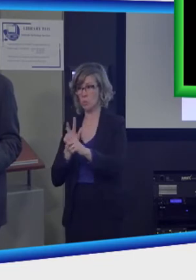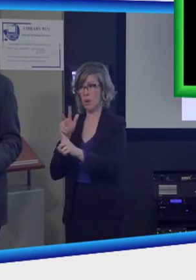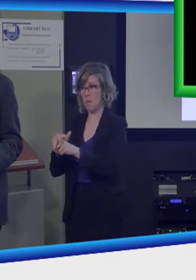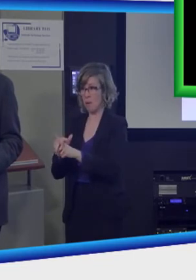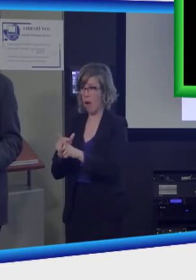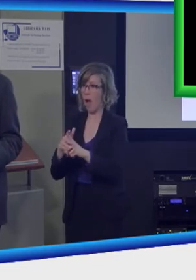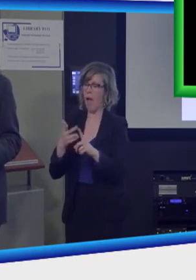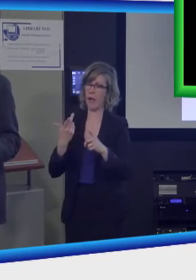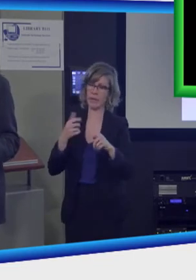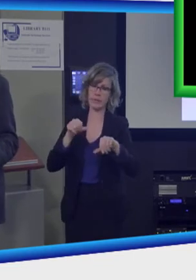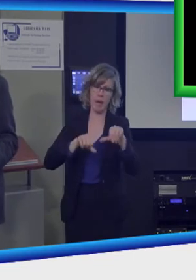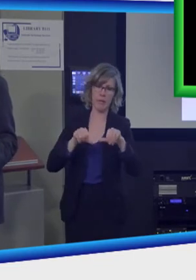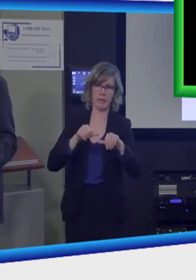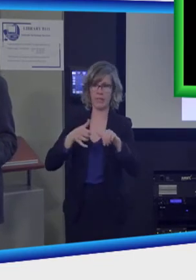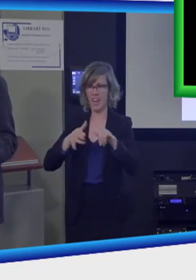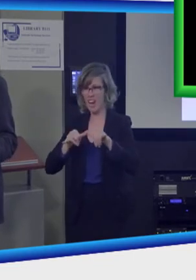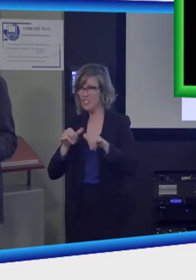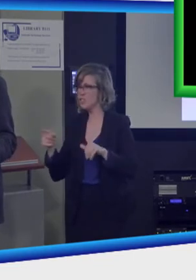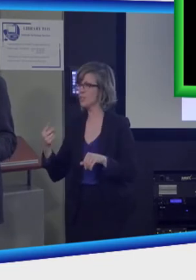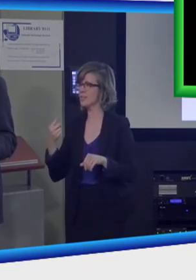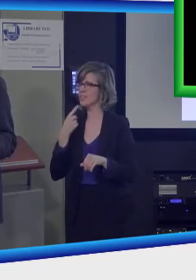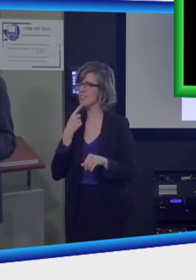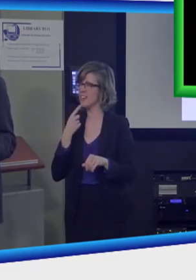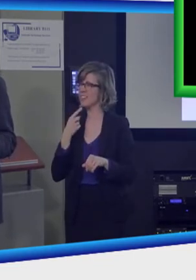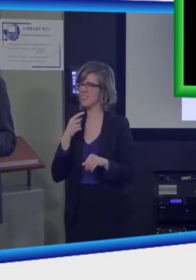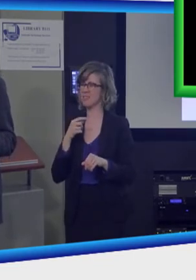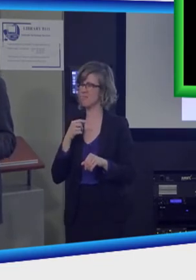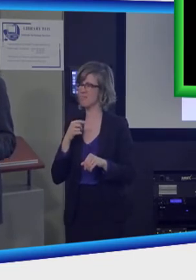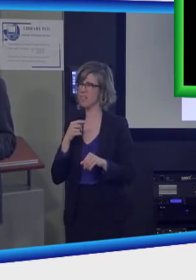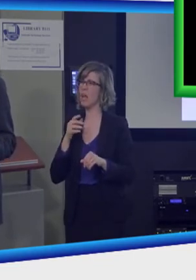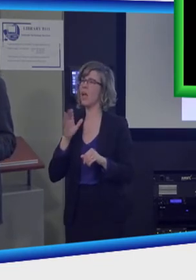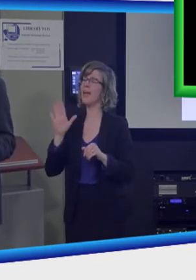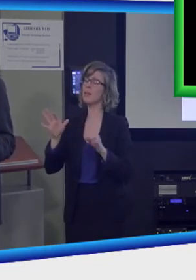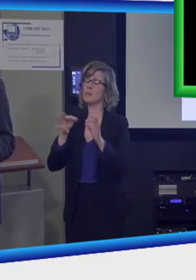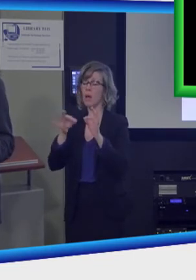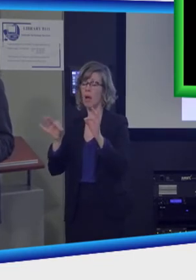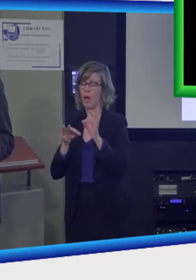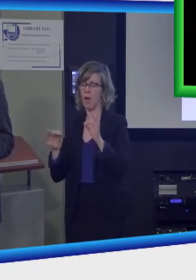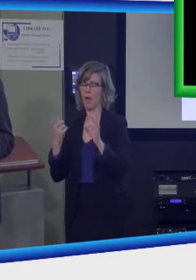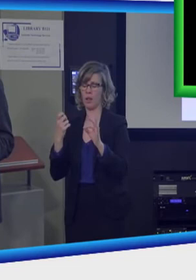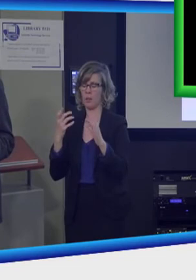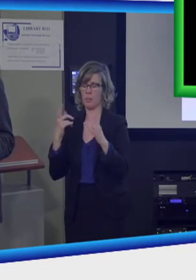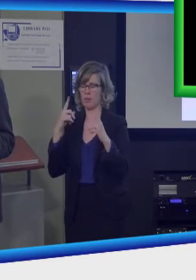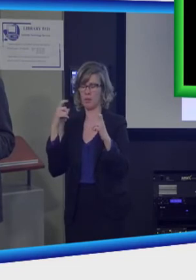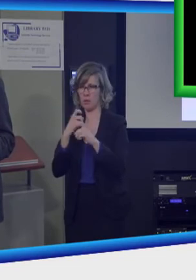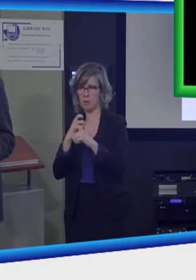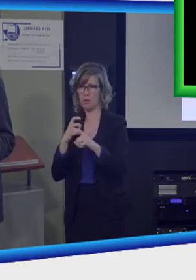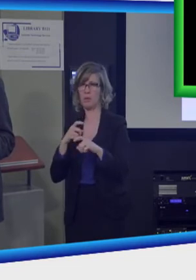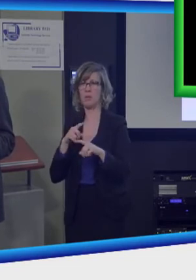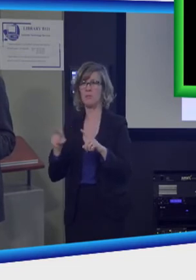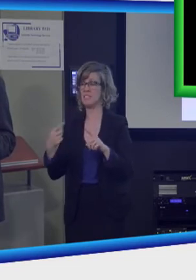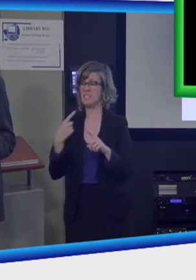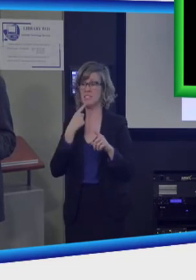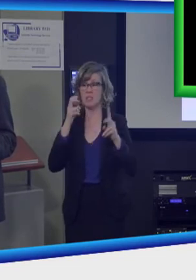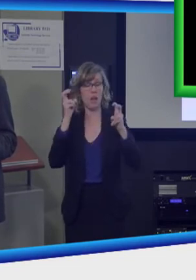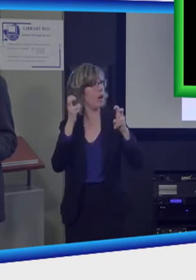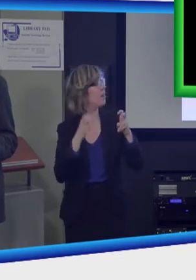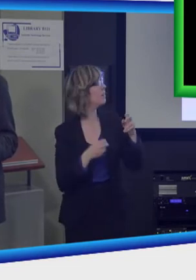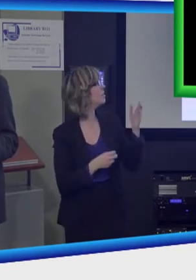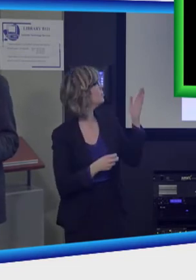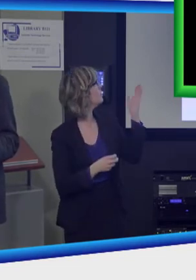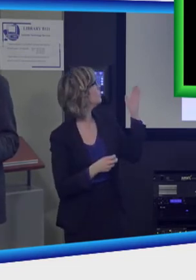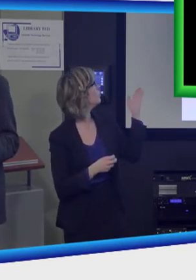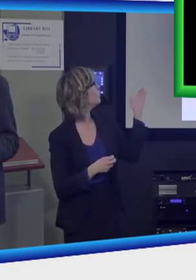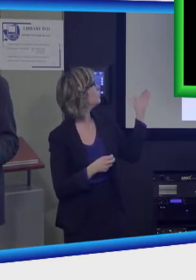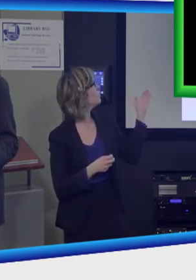endeavor goes, said, put it in kind of cumbersome language, the belief that the goals of understanding and use